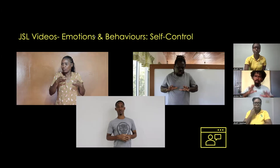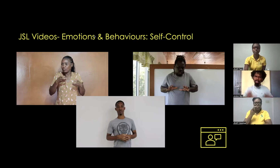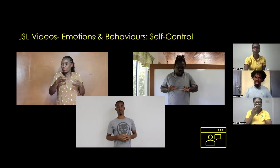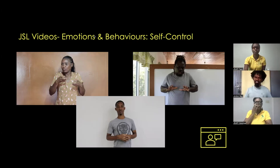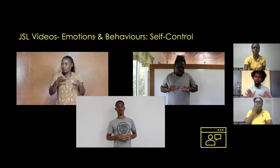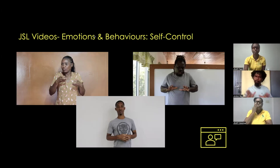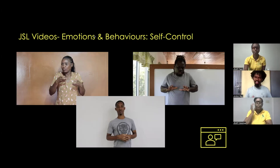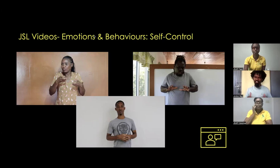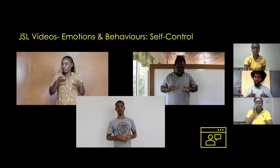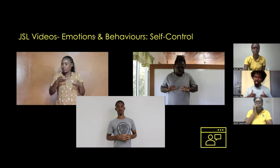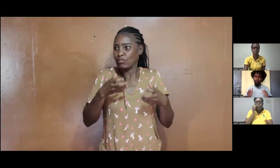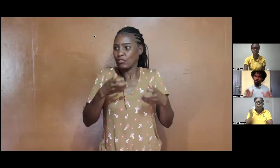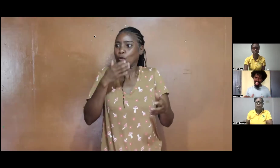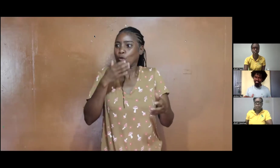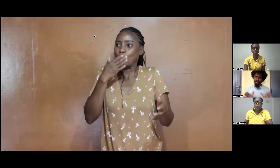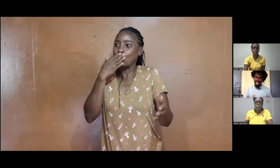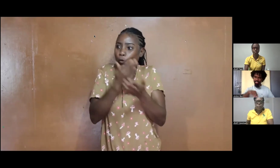you're going to see it, the self-control.